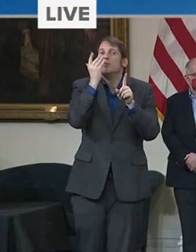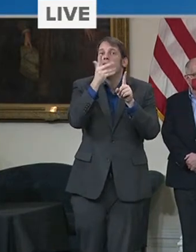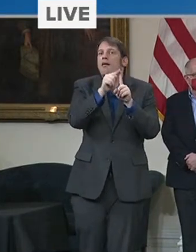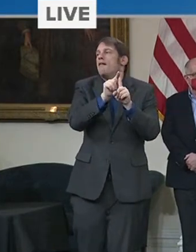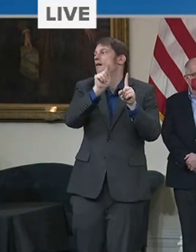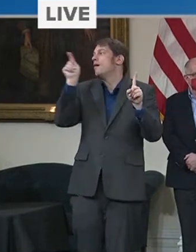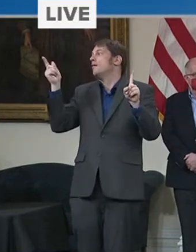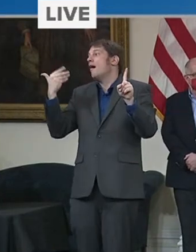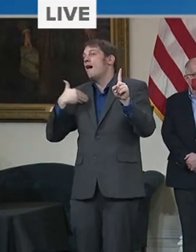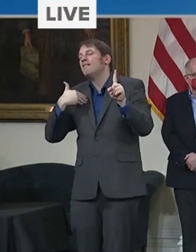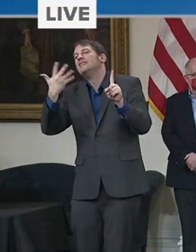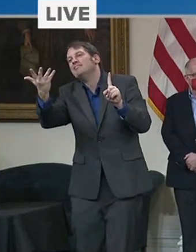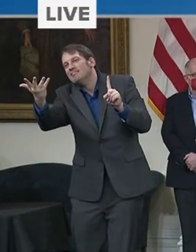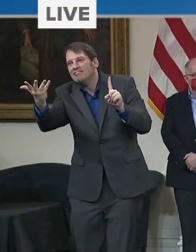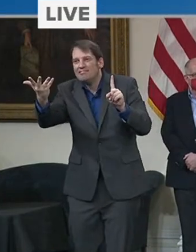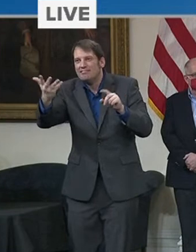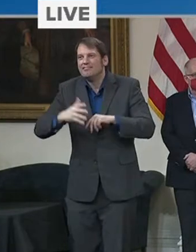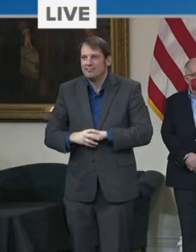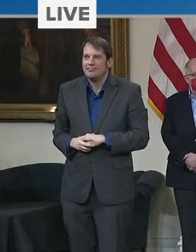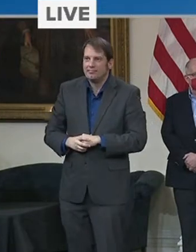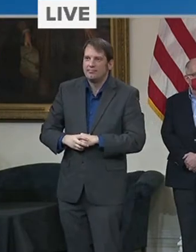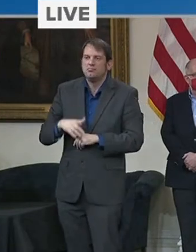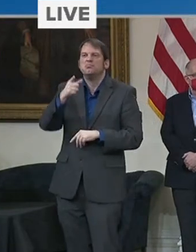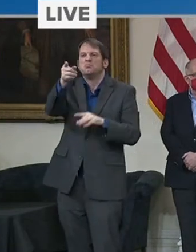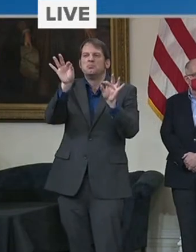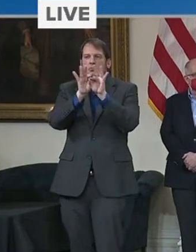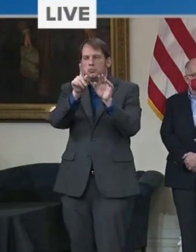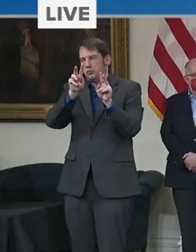pages and phone numbers on this site.